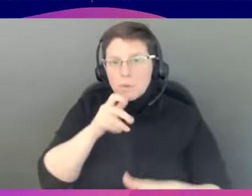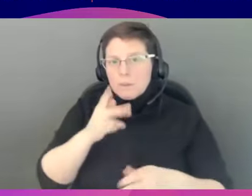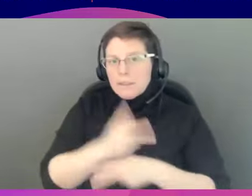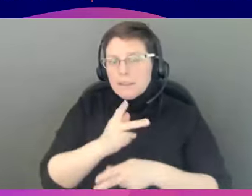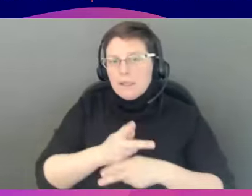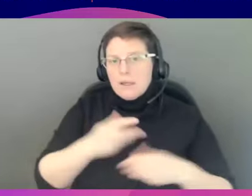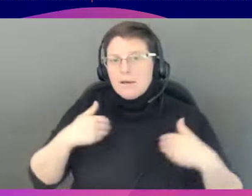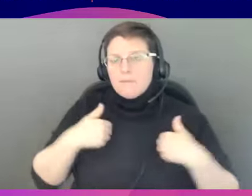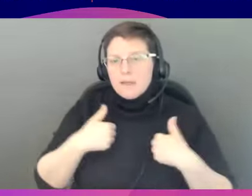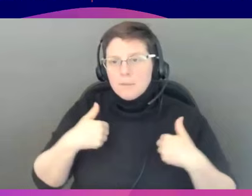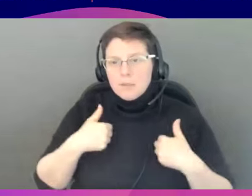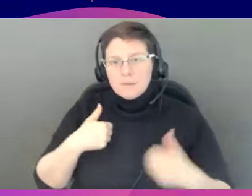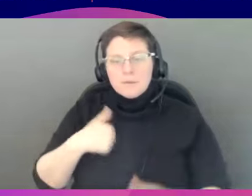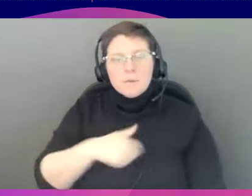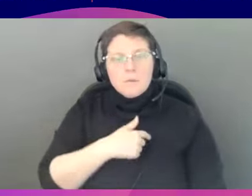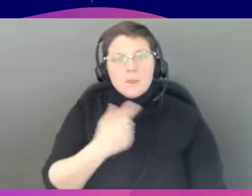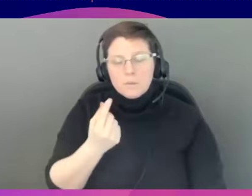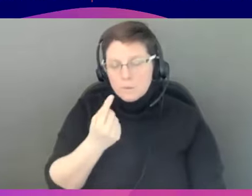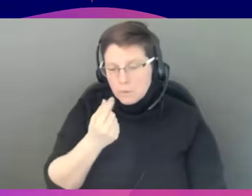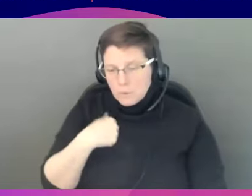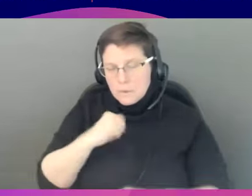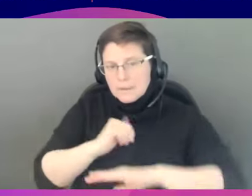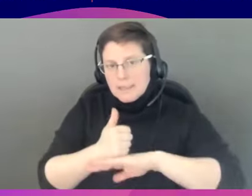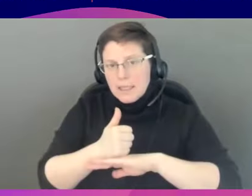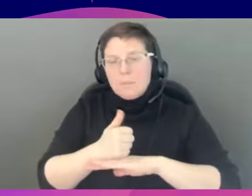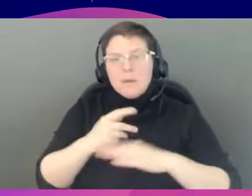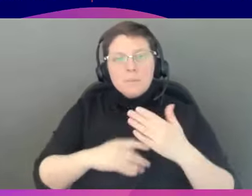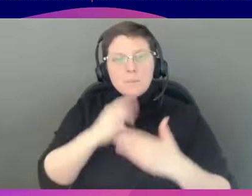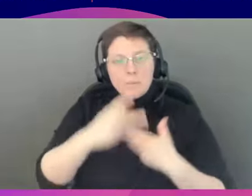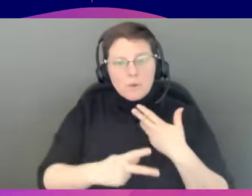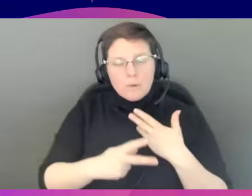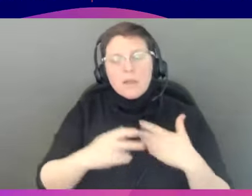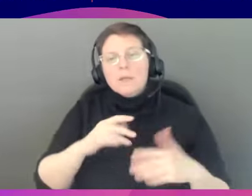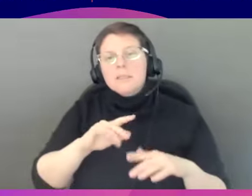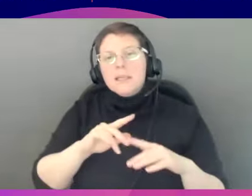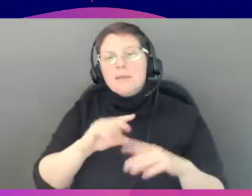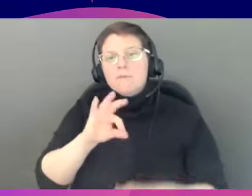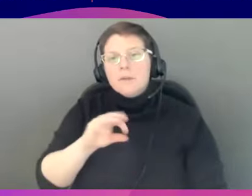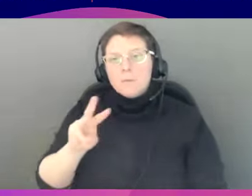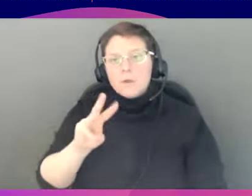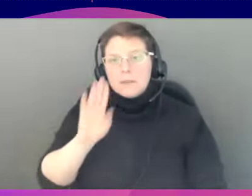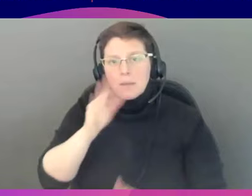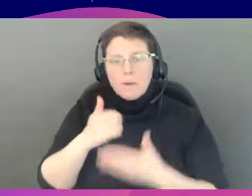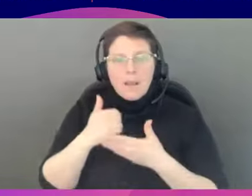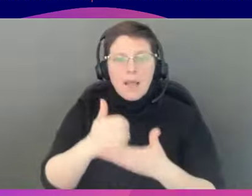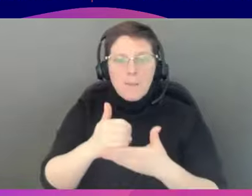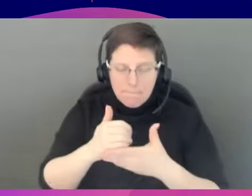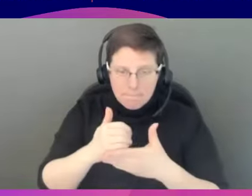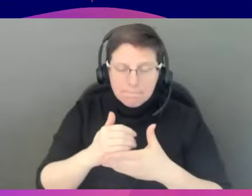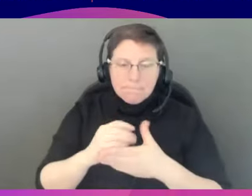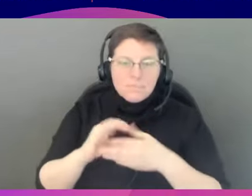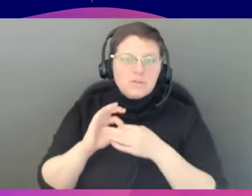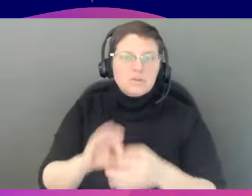one welfare approach to build programs and frameworks that support the human-animal bond in order to improve the welfare of both humans